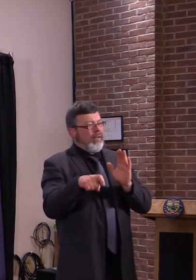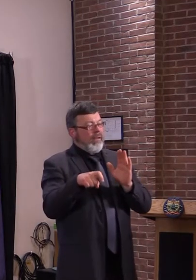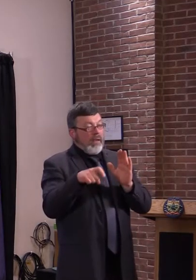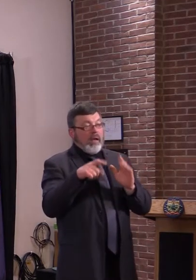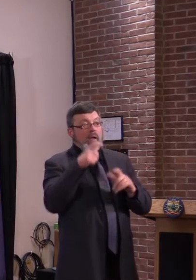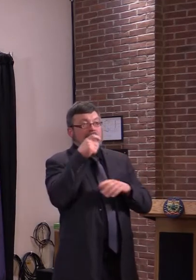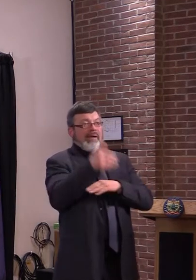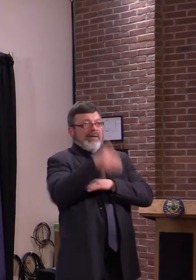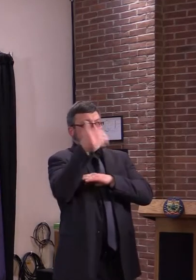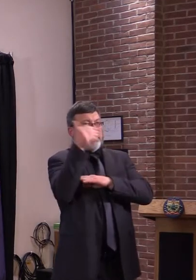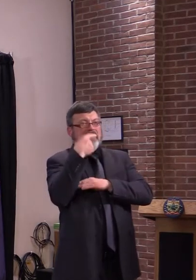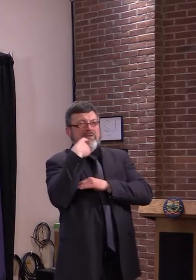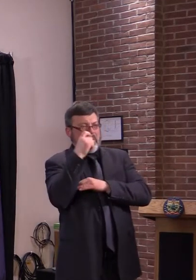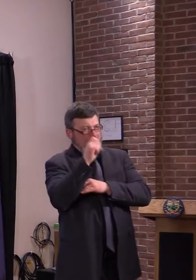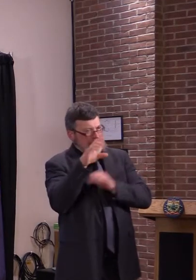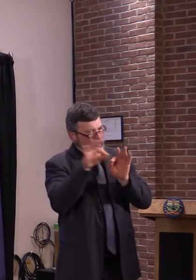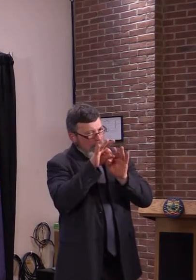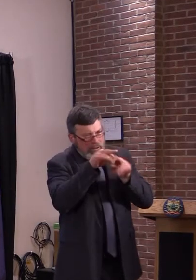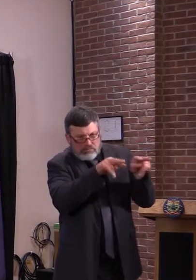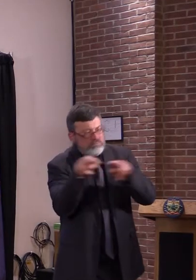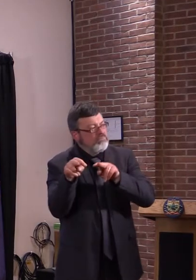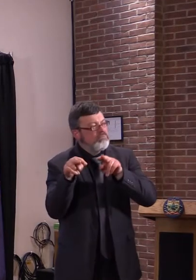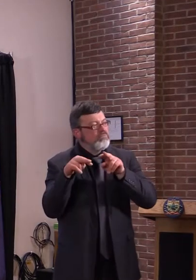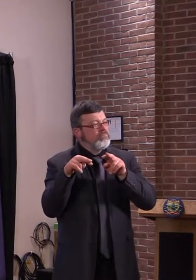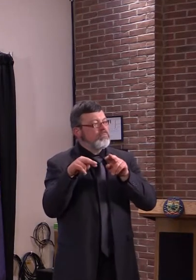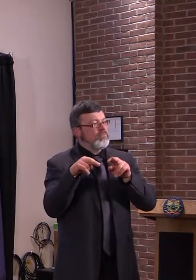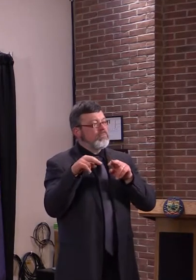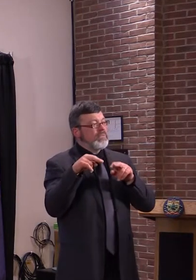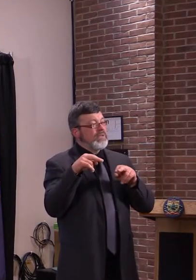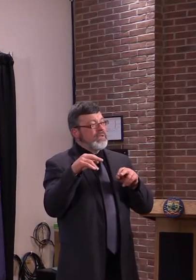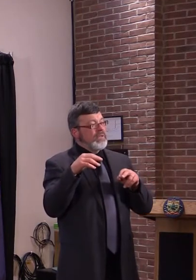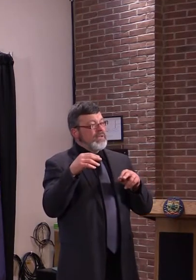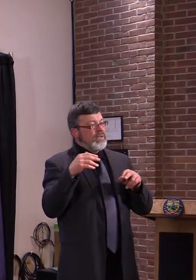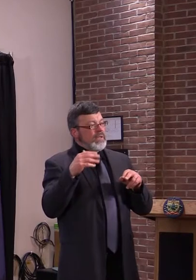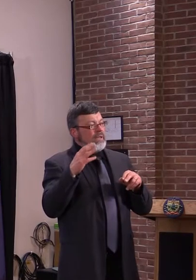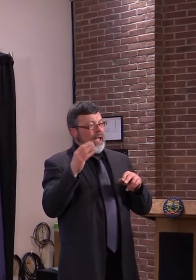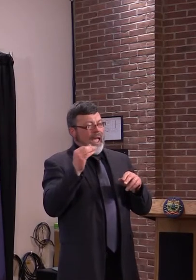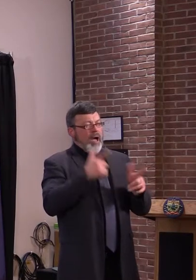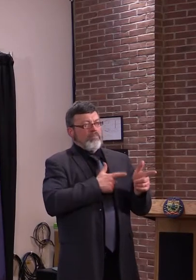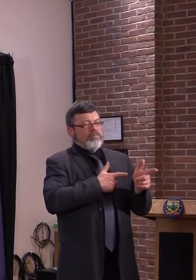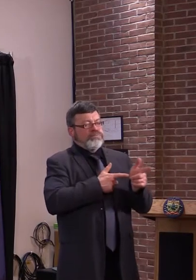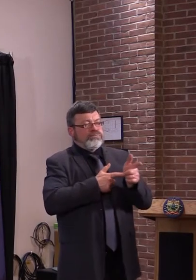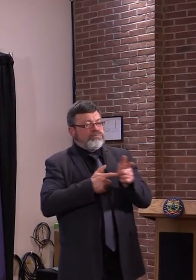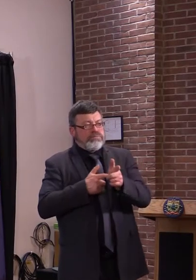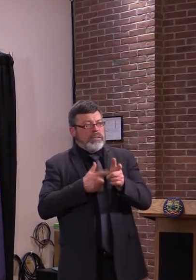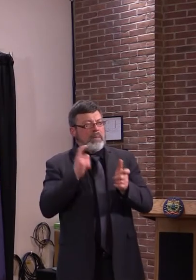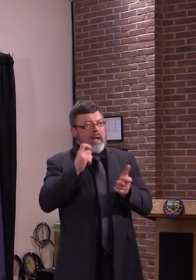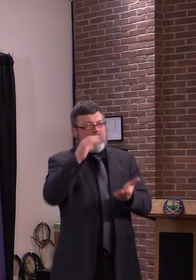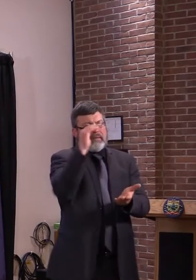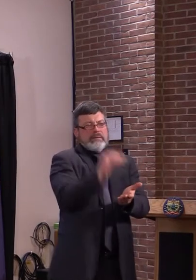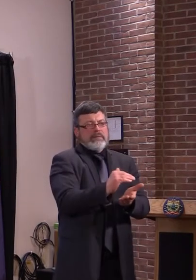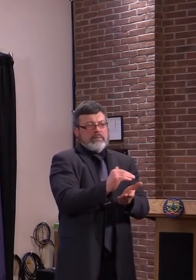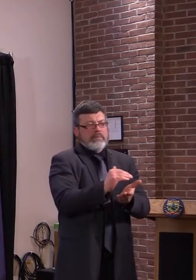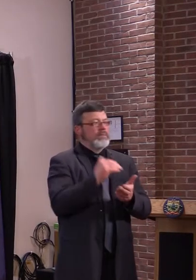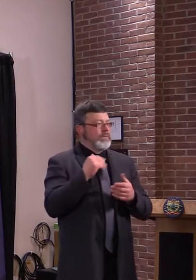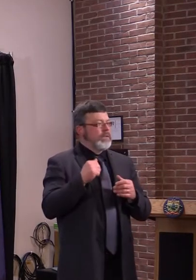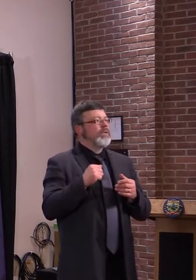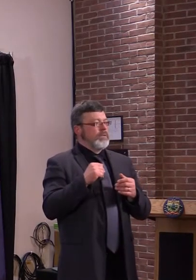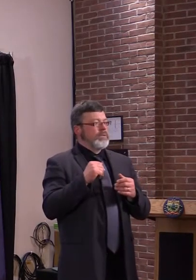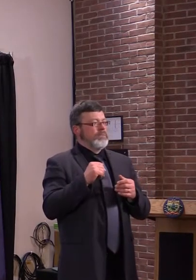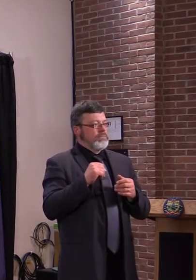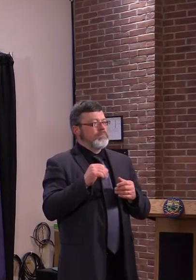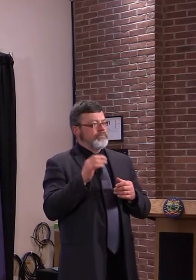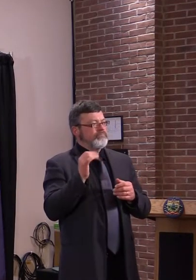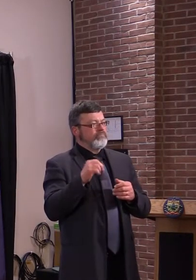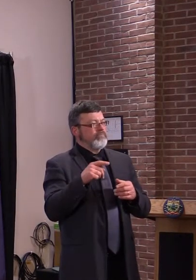high capacity magazines, and many other provisions that many people, many Vermonters, haven't